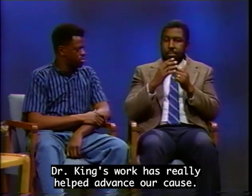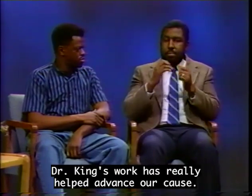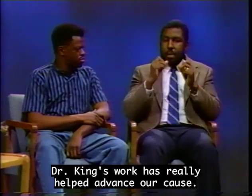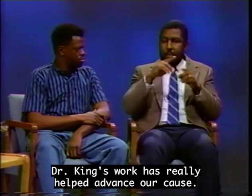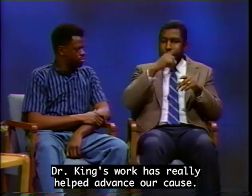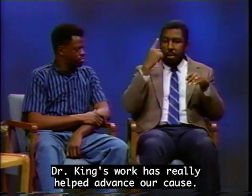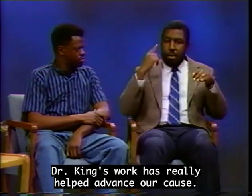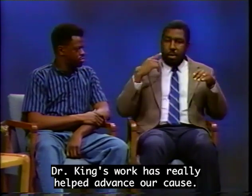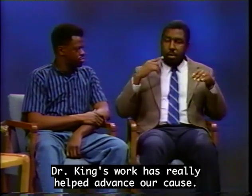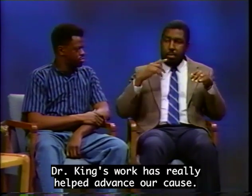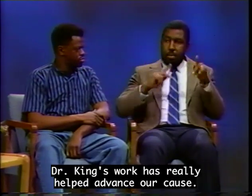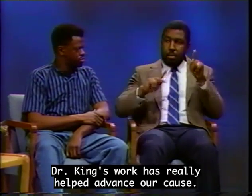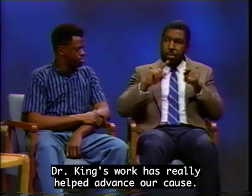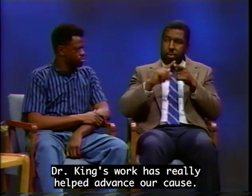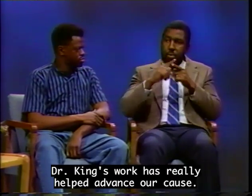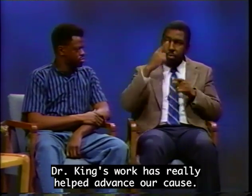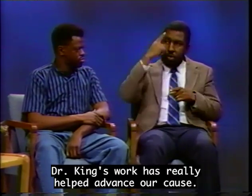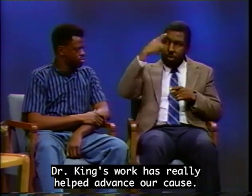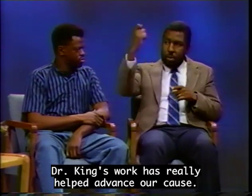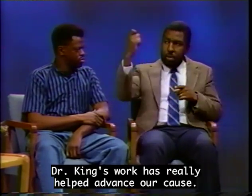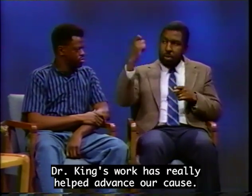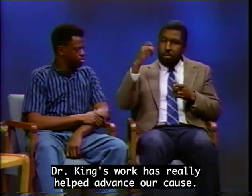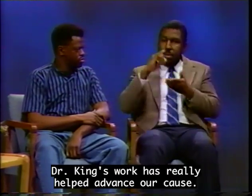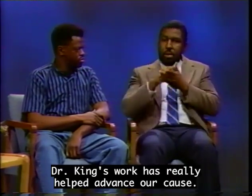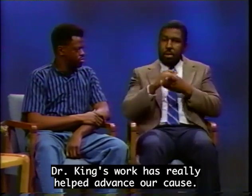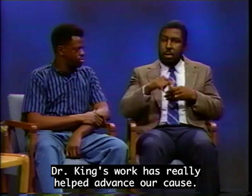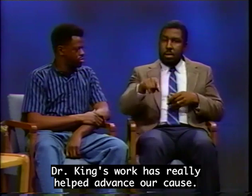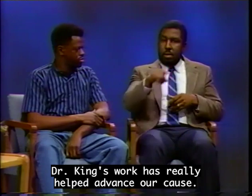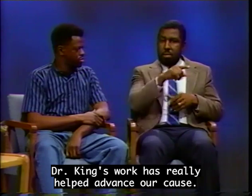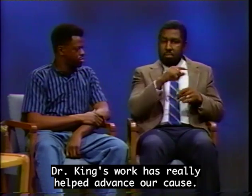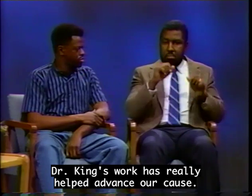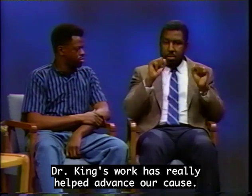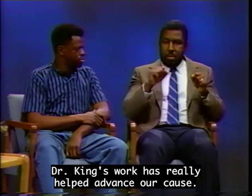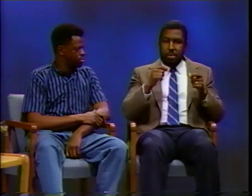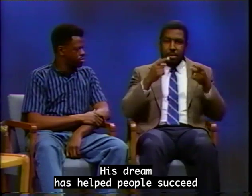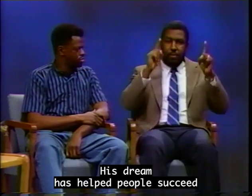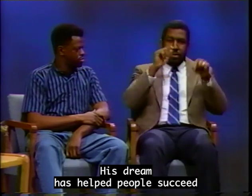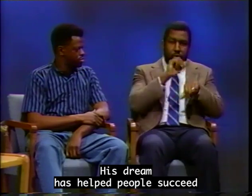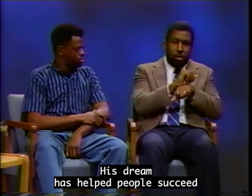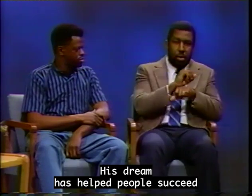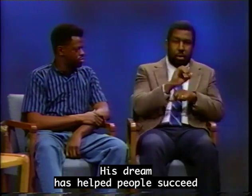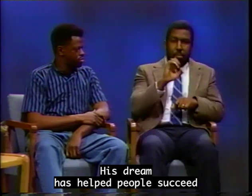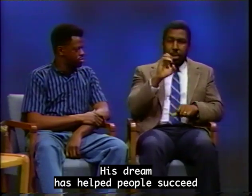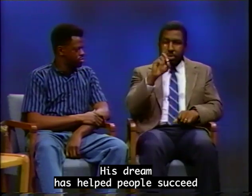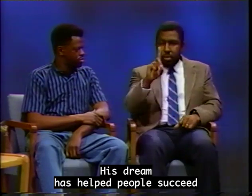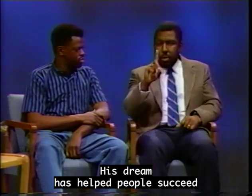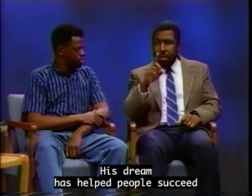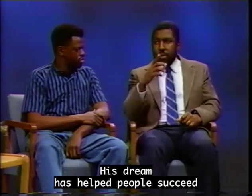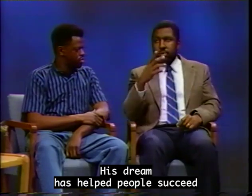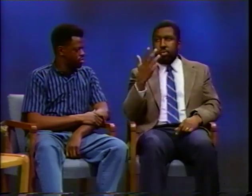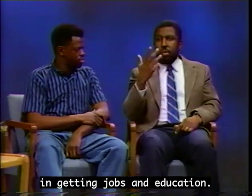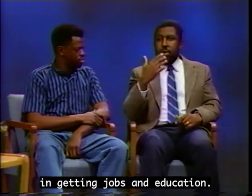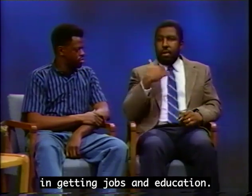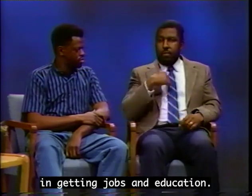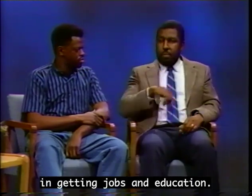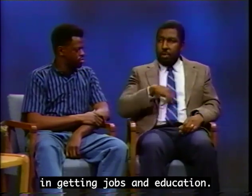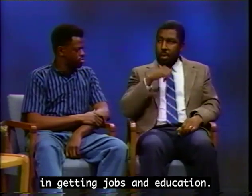Dr. King's work has really helped advance our cause. His dream has helped people succeed in getting jobs